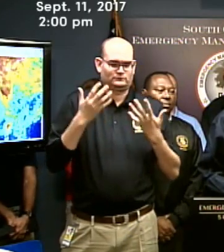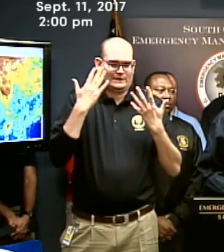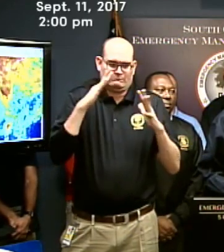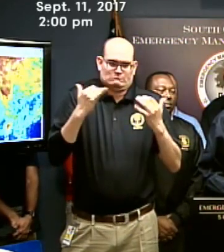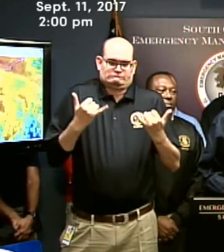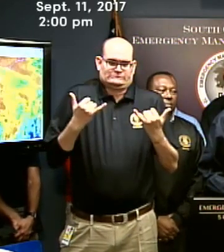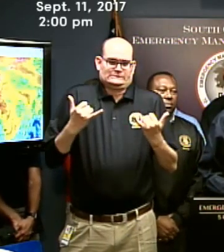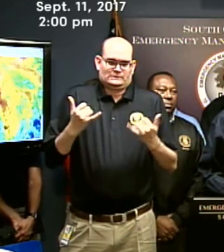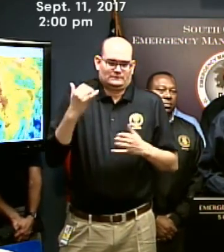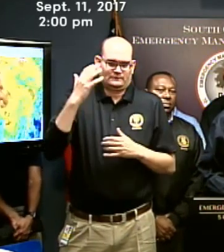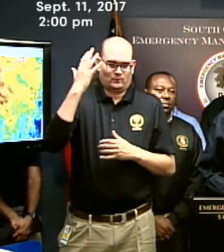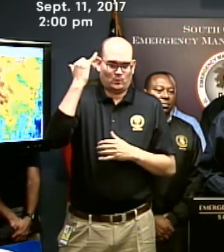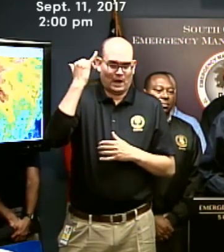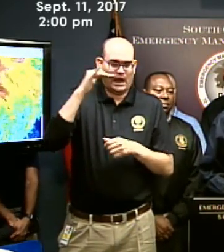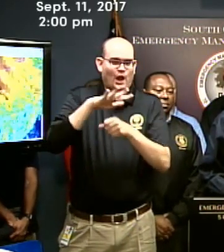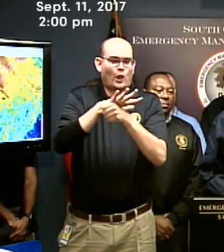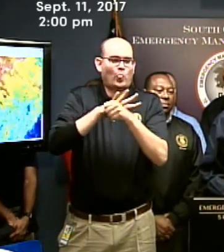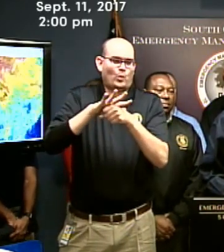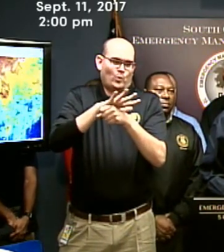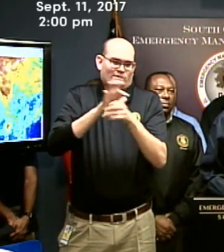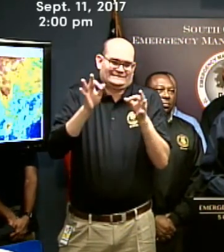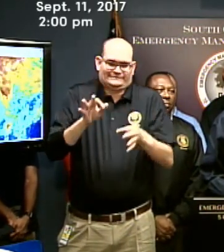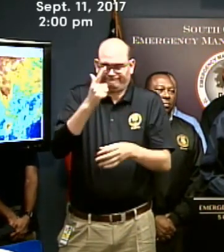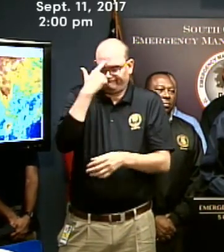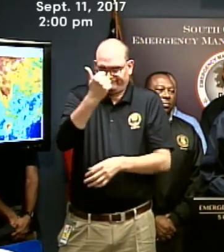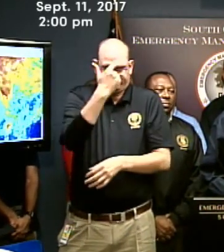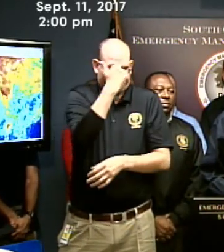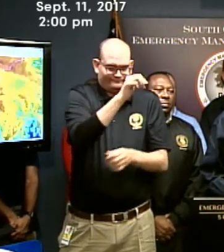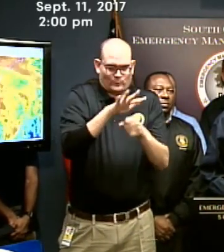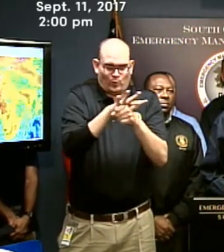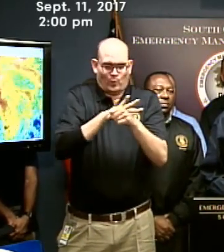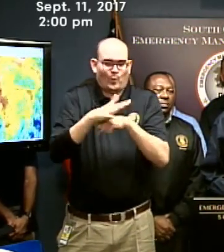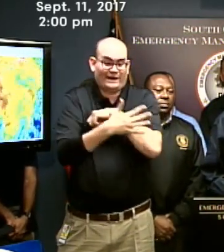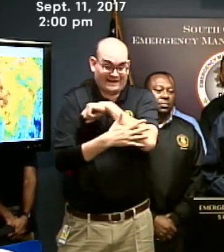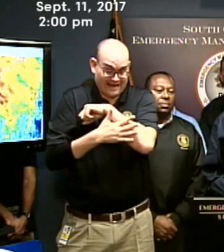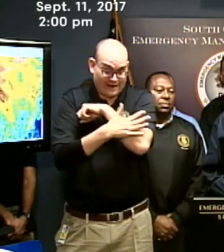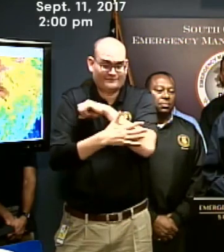local decisions that will be made by the school districts and the counties.